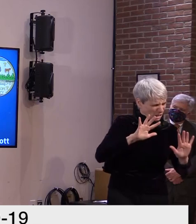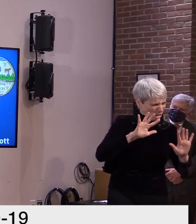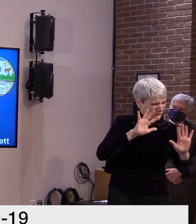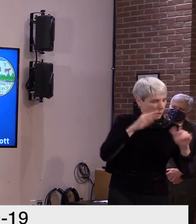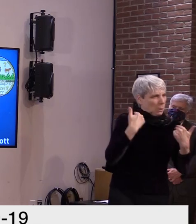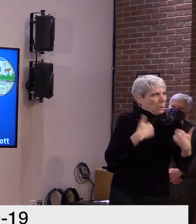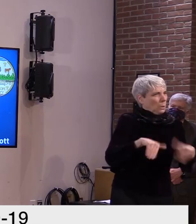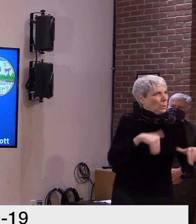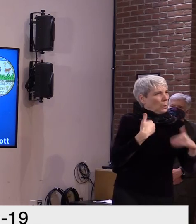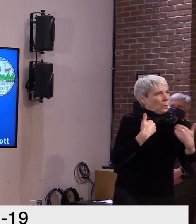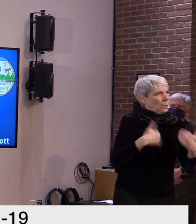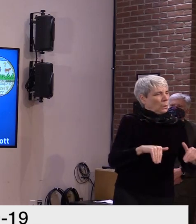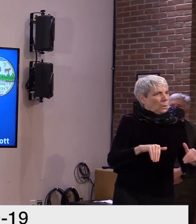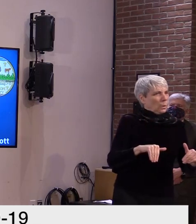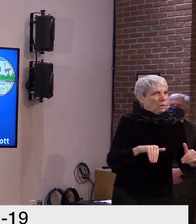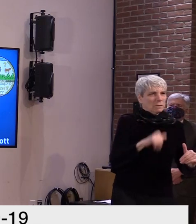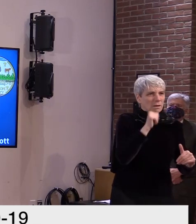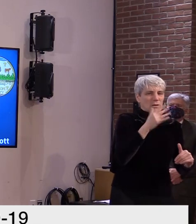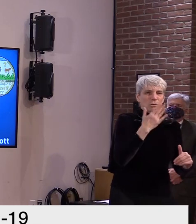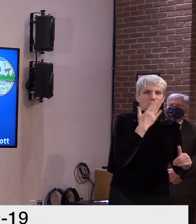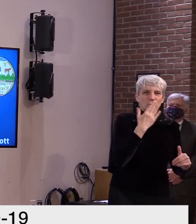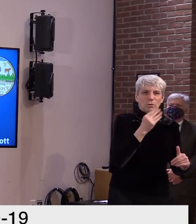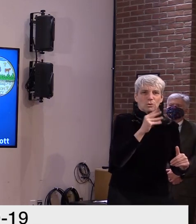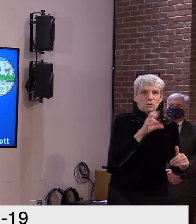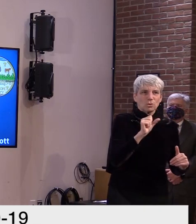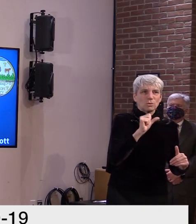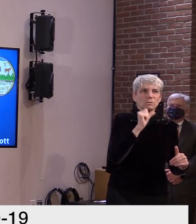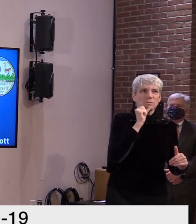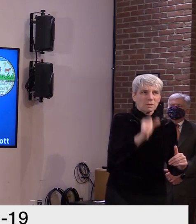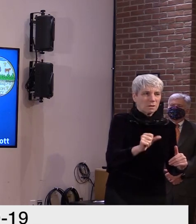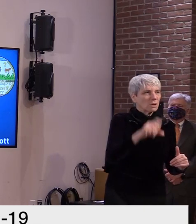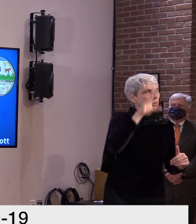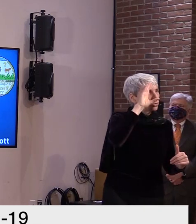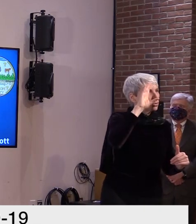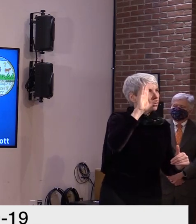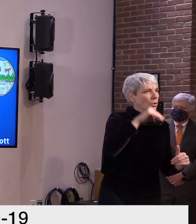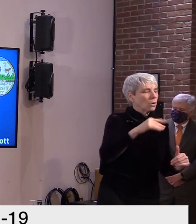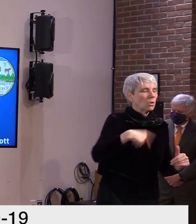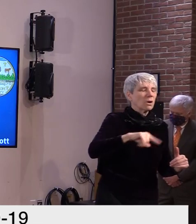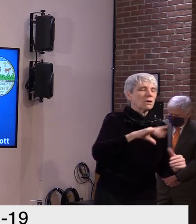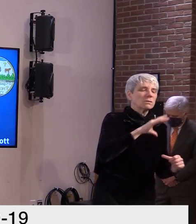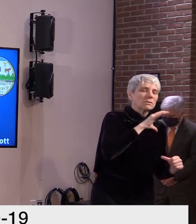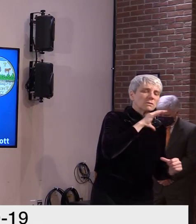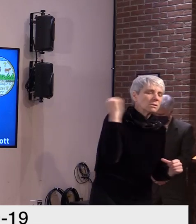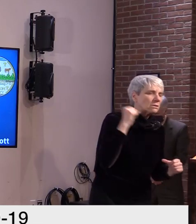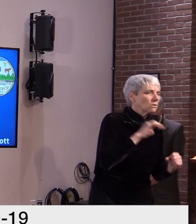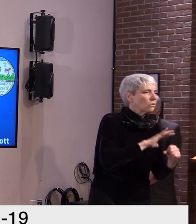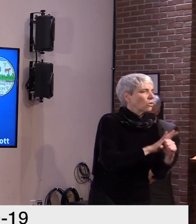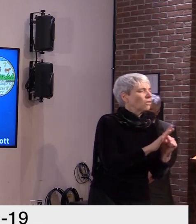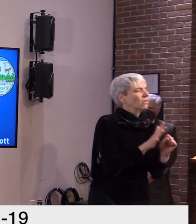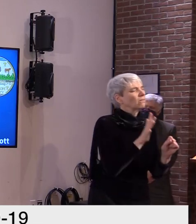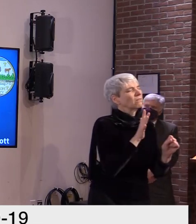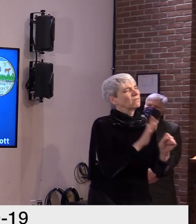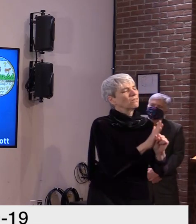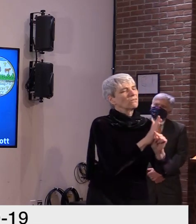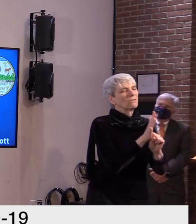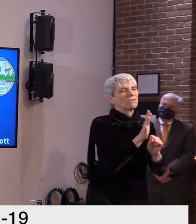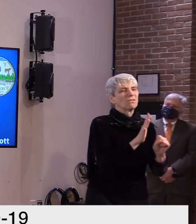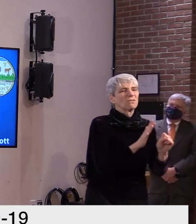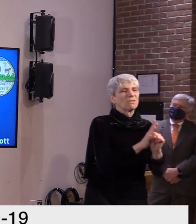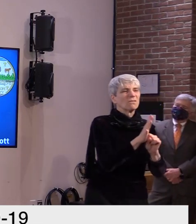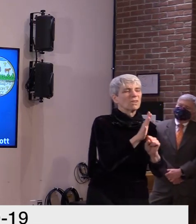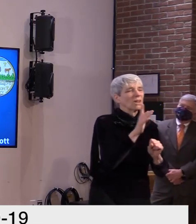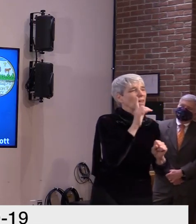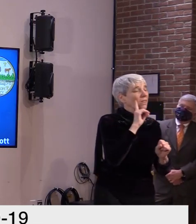any of us want to see right now. We are tired of this pandemic. Maybe we're just trying to tune out the bad